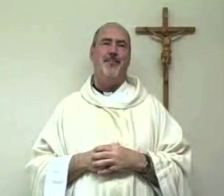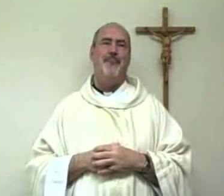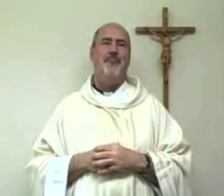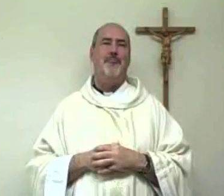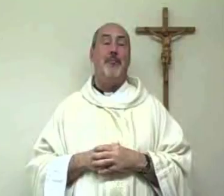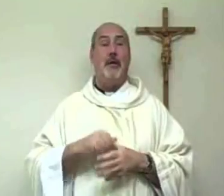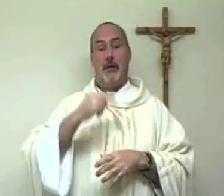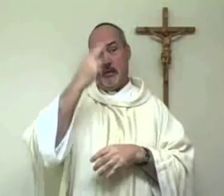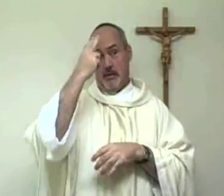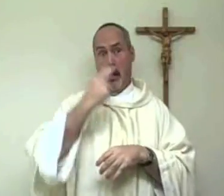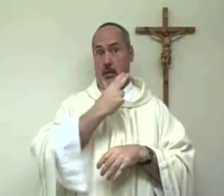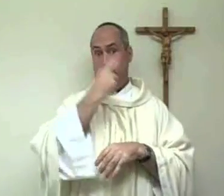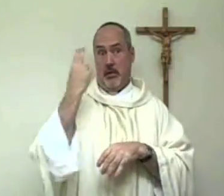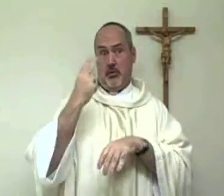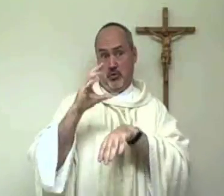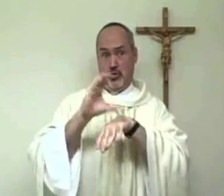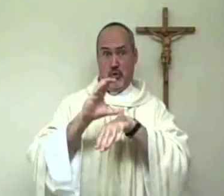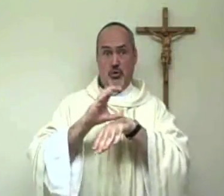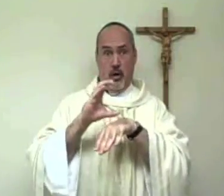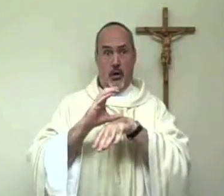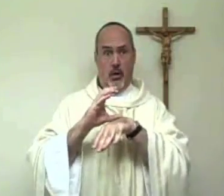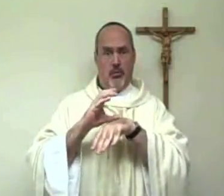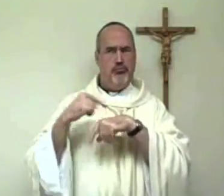Joseph, and Jesus.